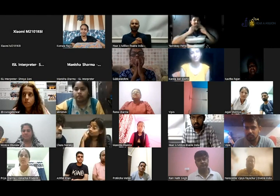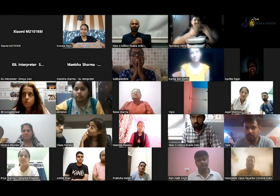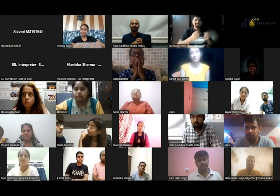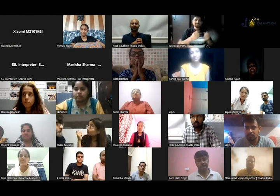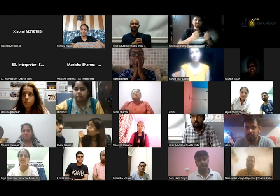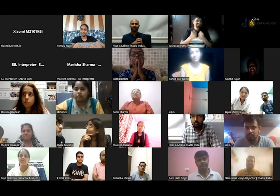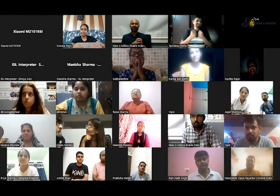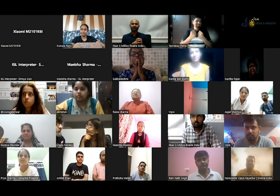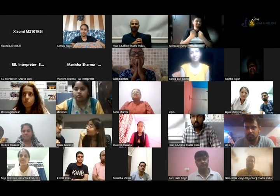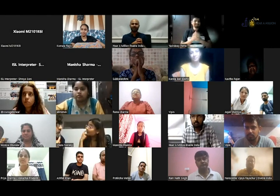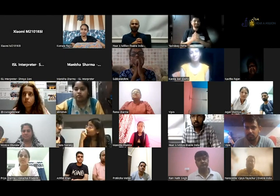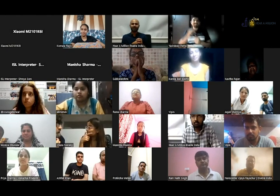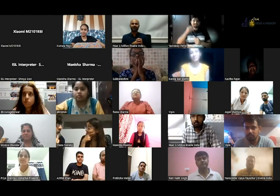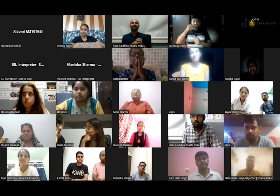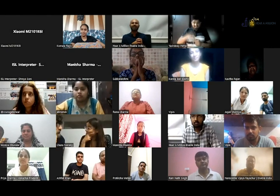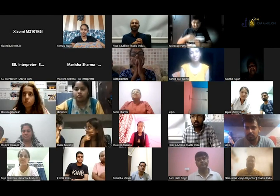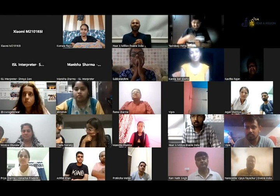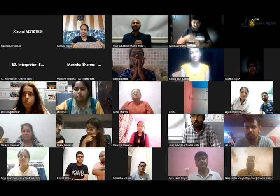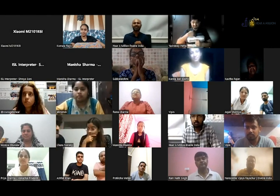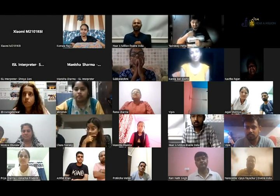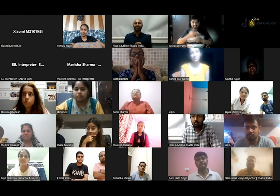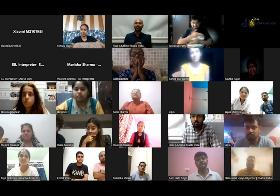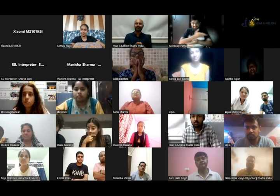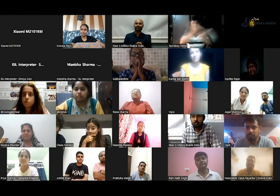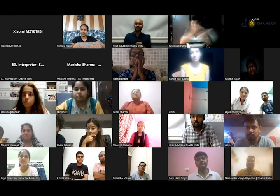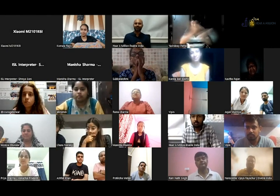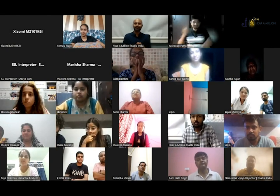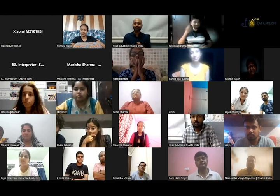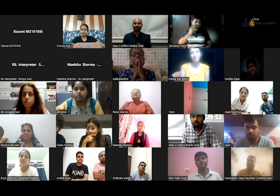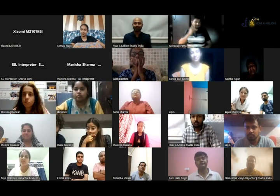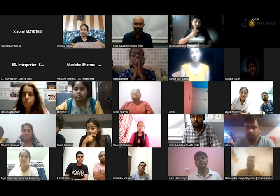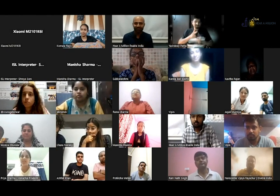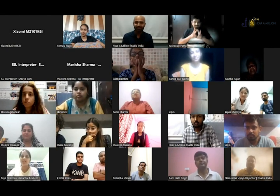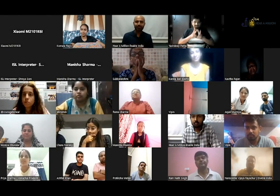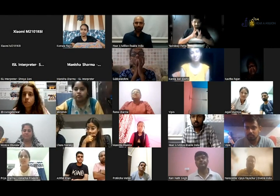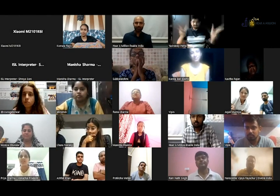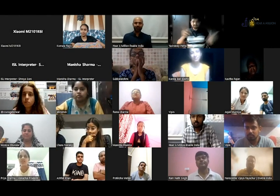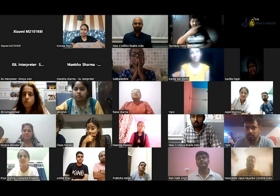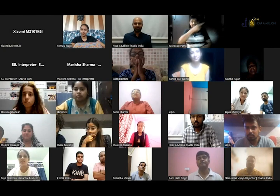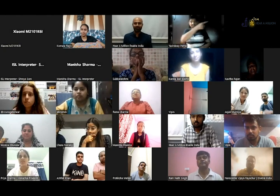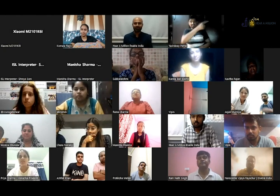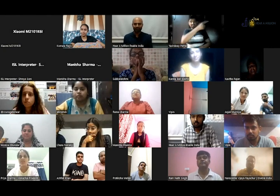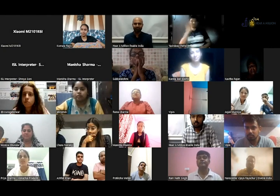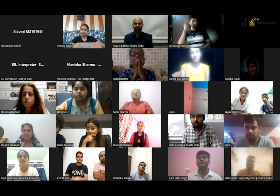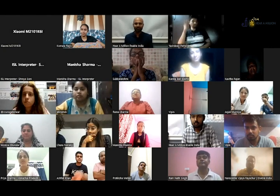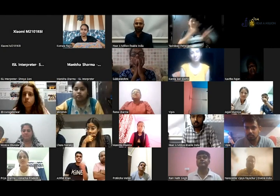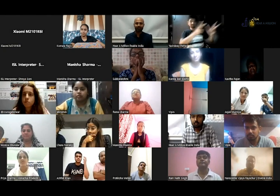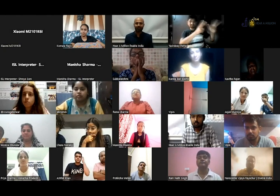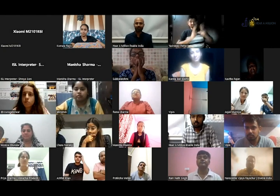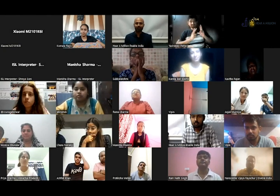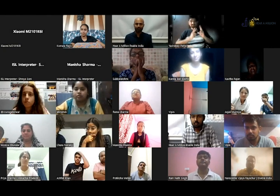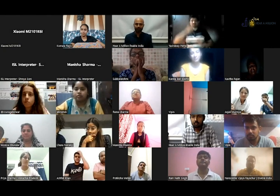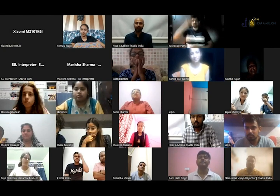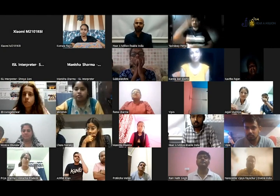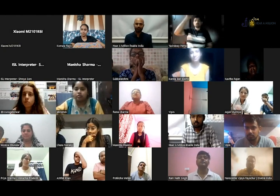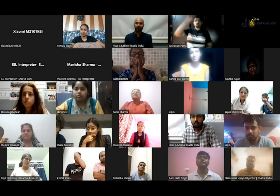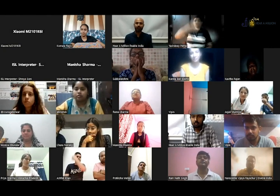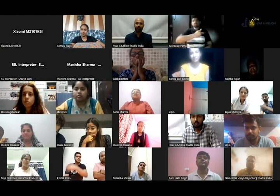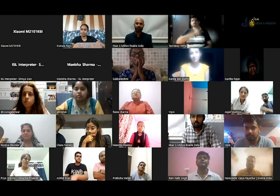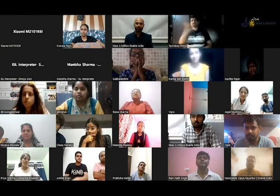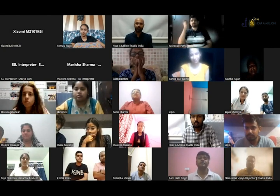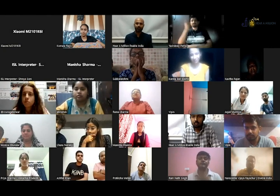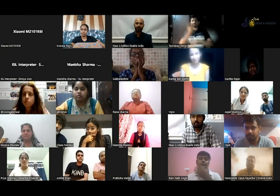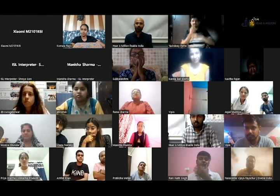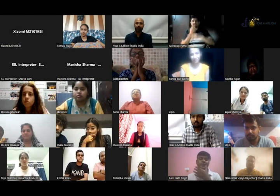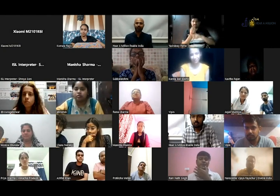Yes, it really shook me. I wasn't able to give a reply, with that. And now I want to say